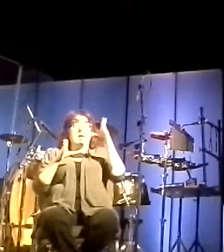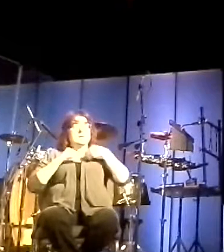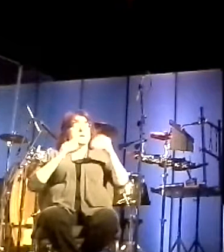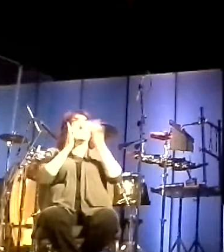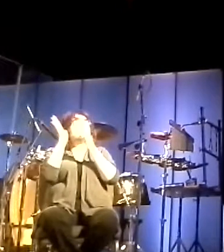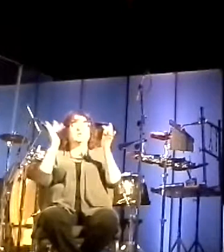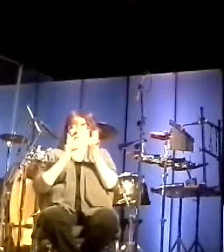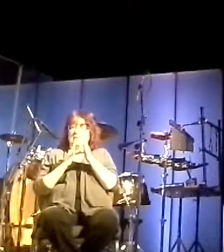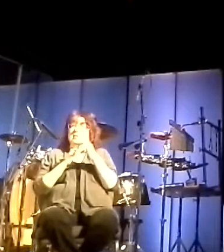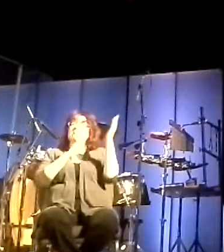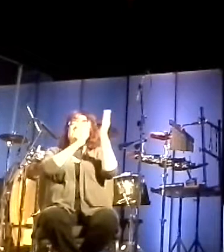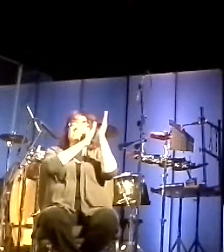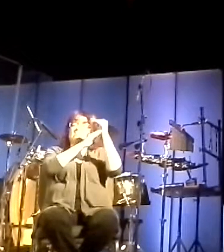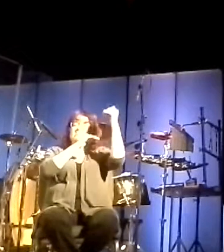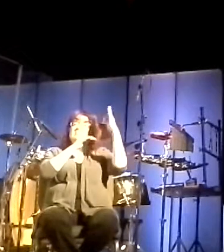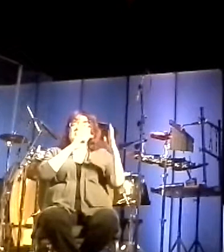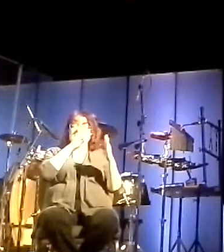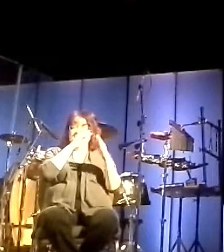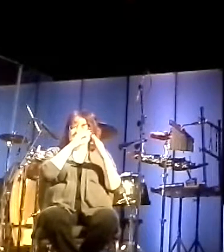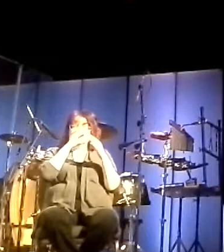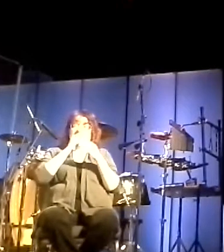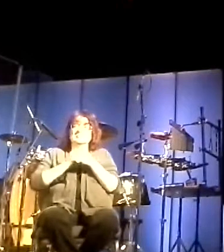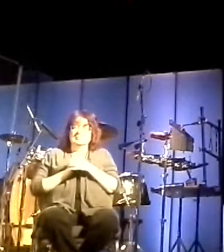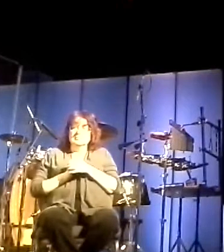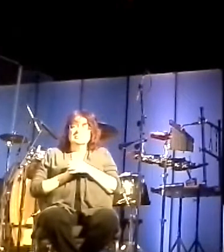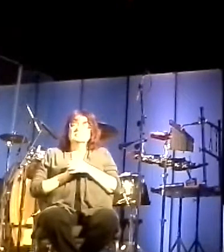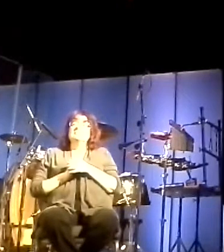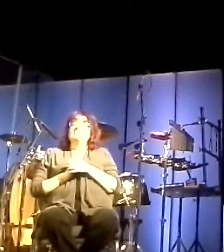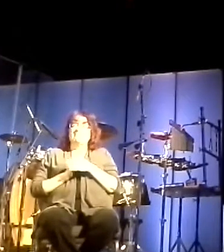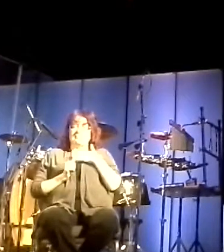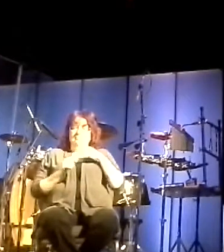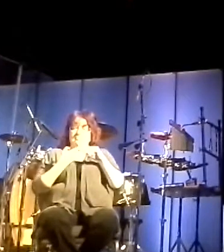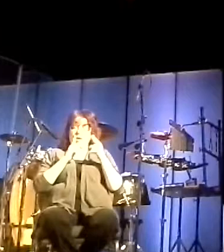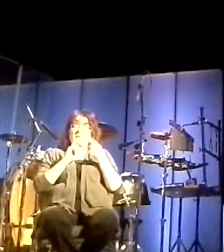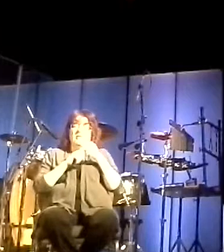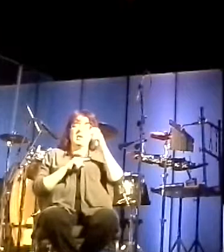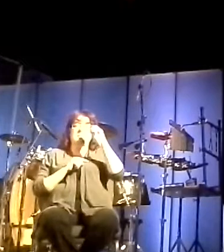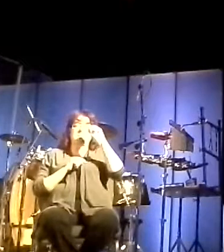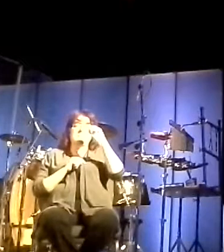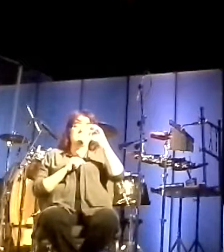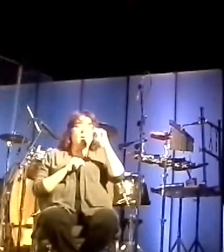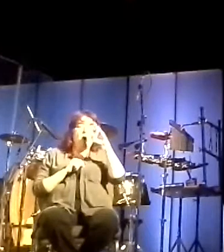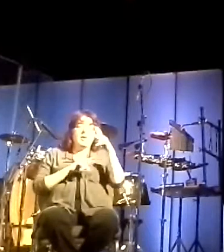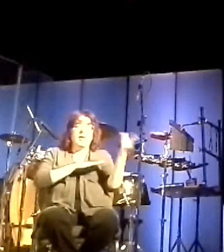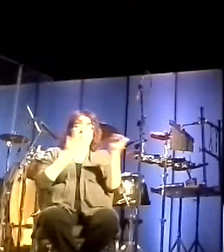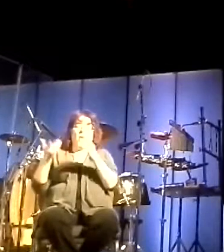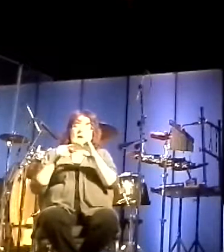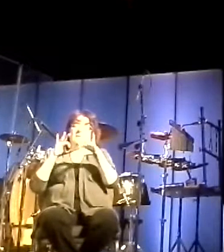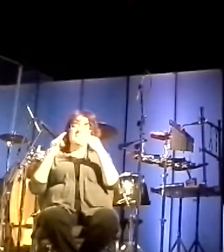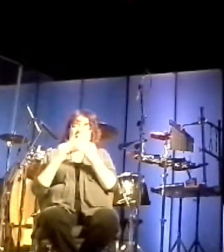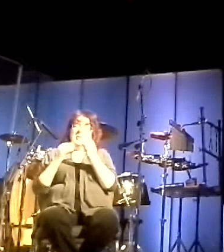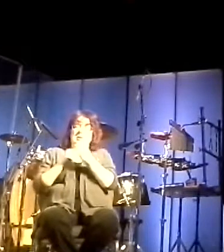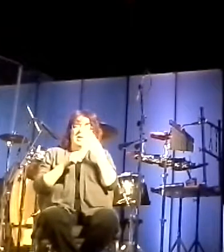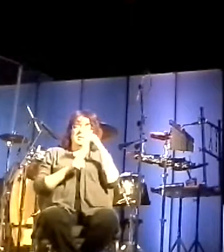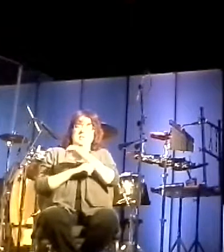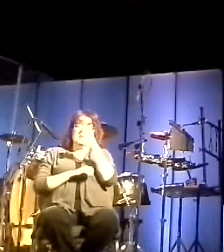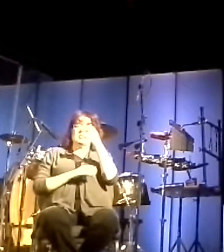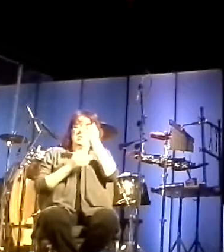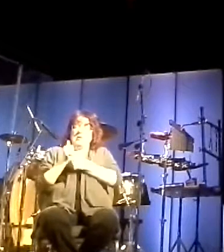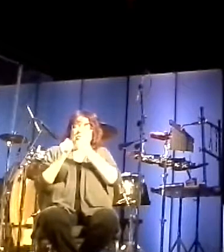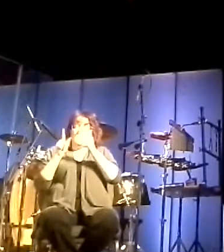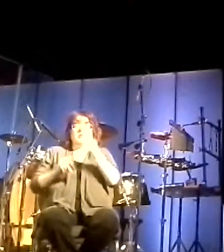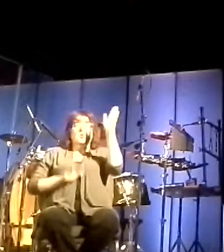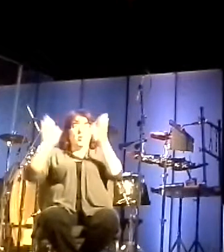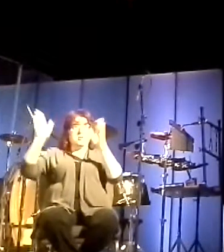to Jesus. Can you give God a big hand for that today? A friend of mine, Mark, he said he brought his whole family last Easter, and every person in the